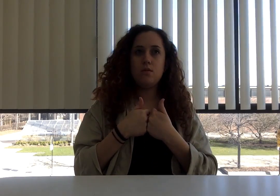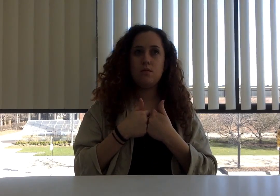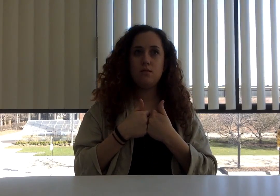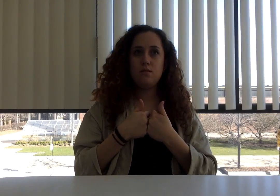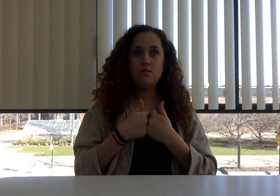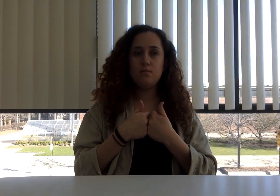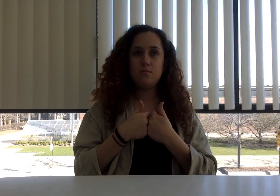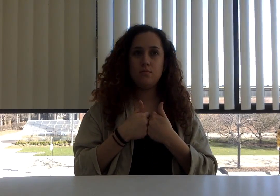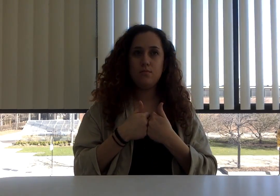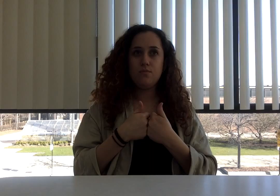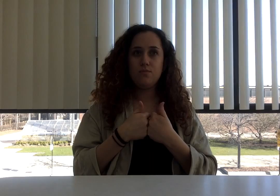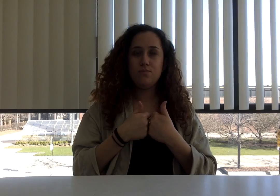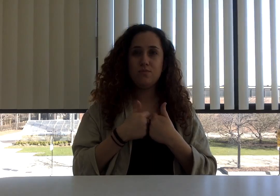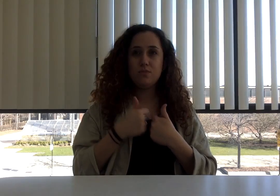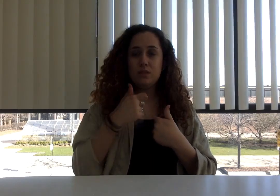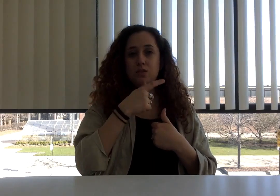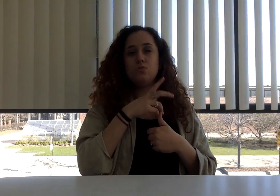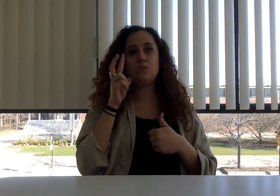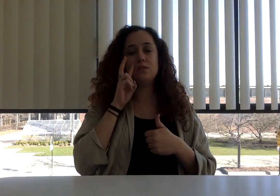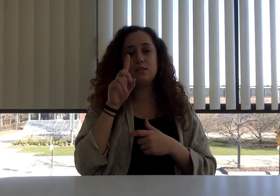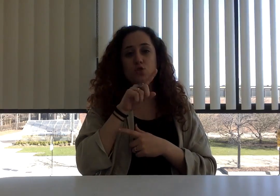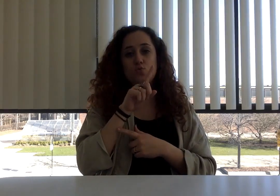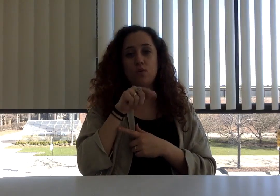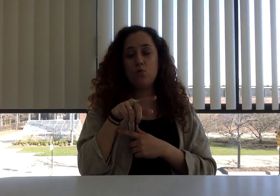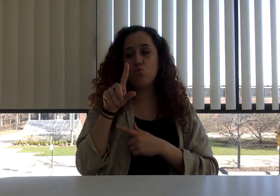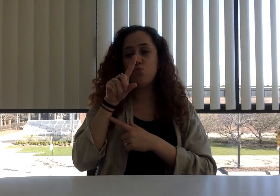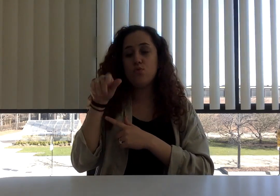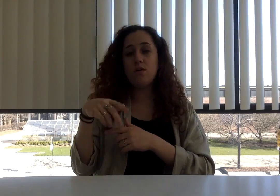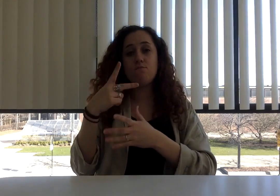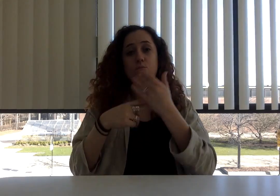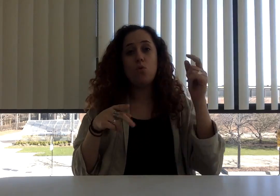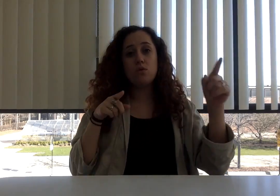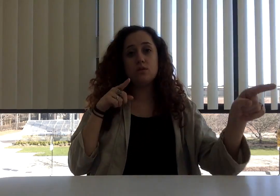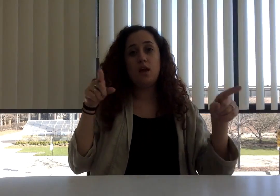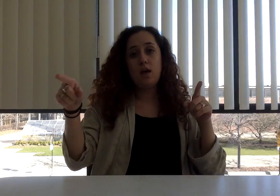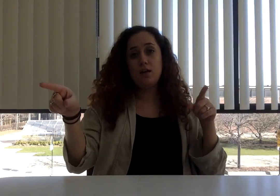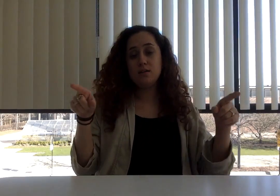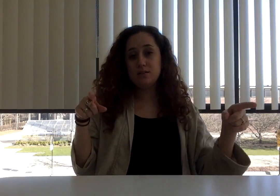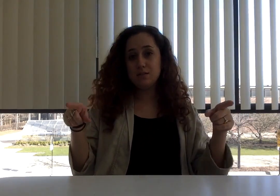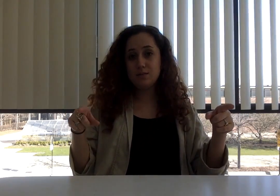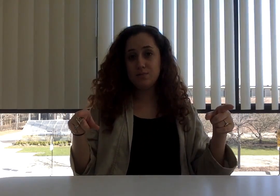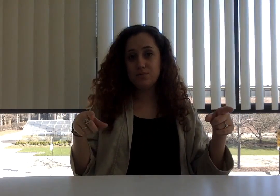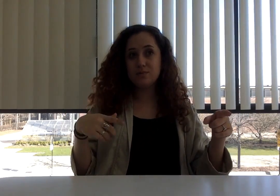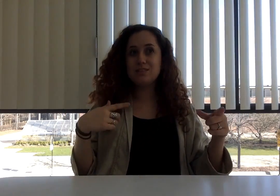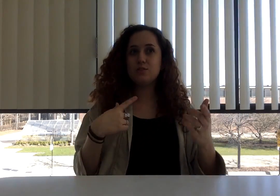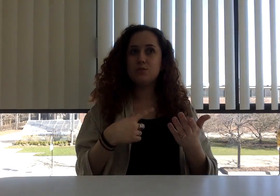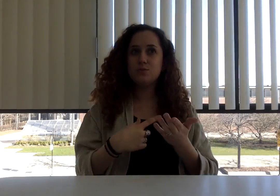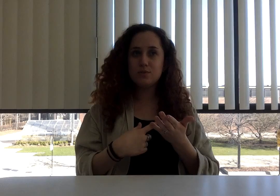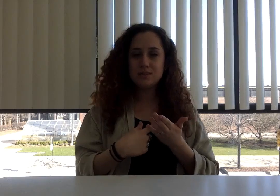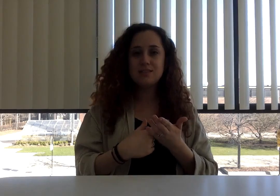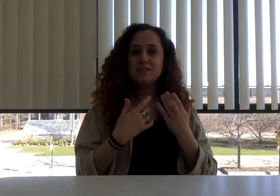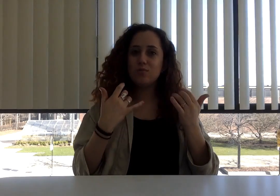the square root of both sides, and that's what we're discussing right now, is imaginary numbers. That meant of the